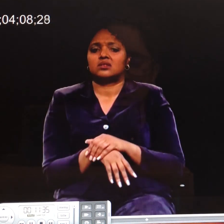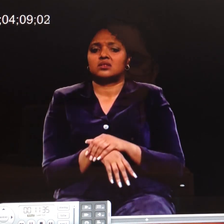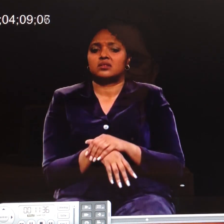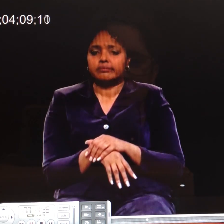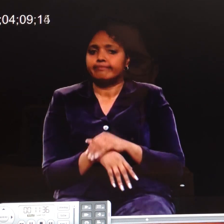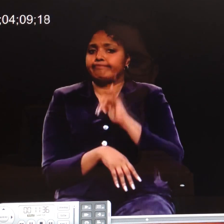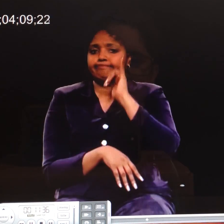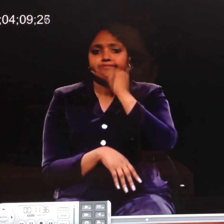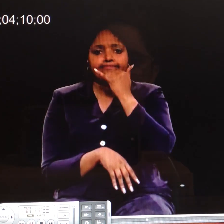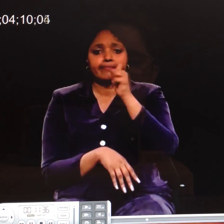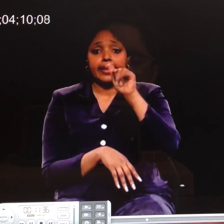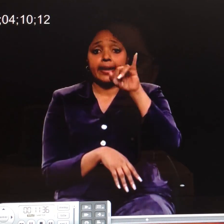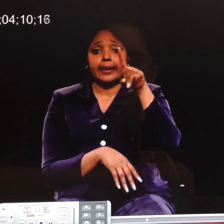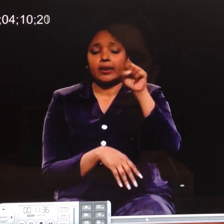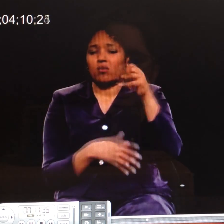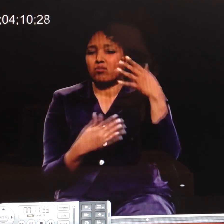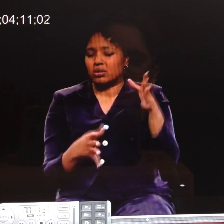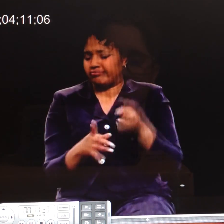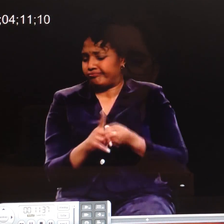cause.